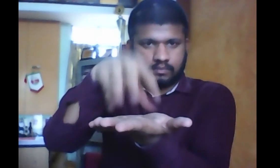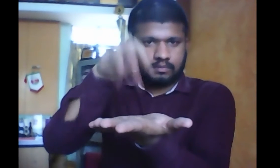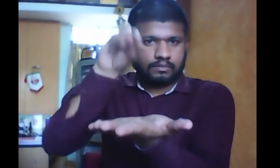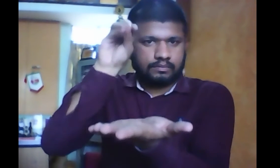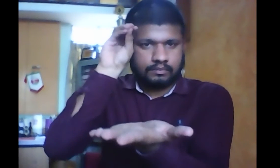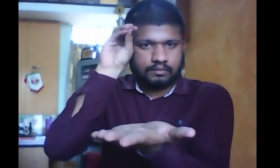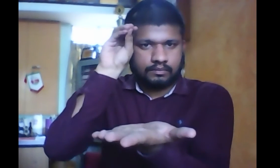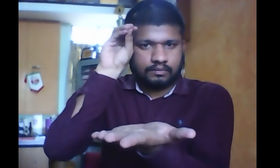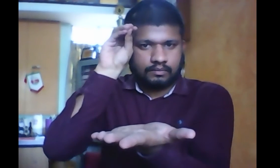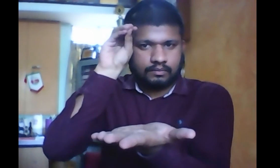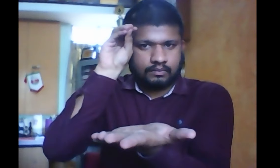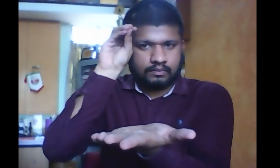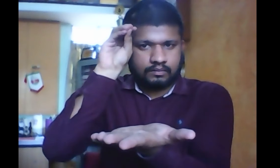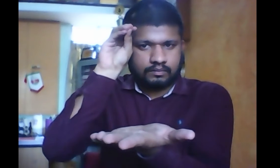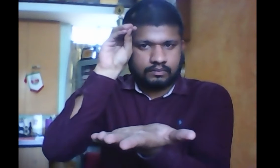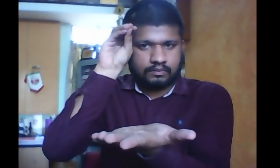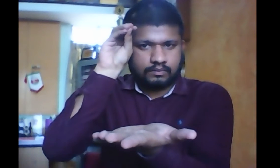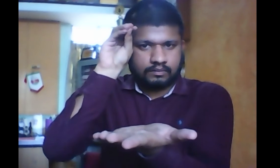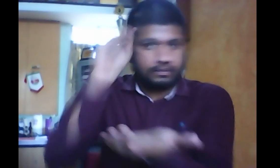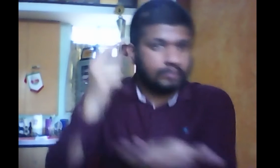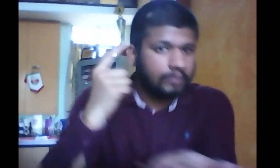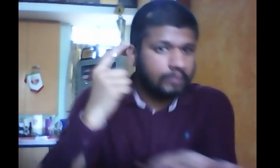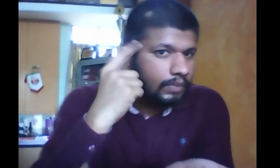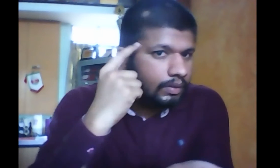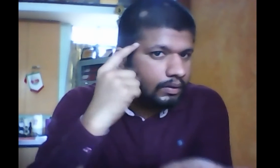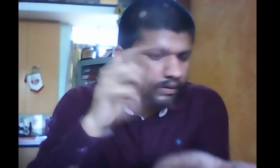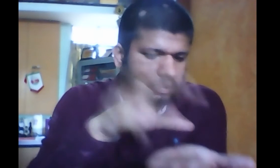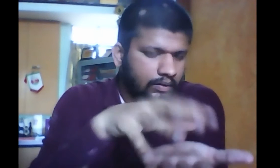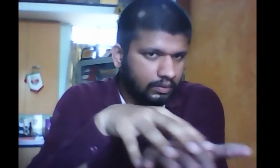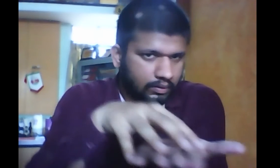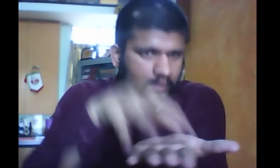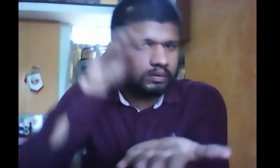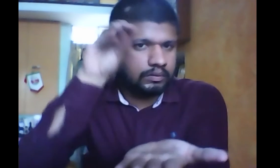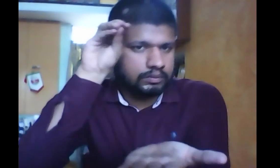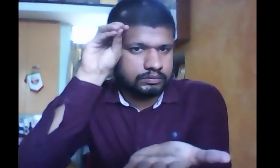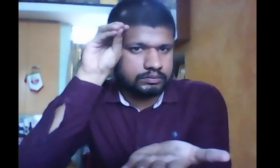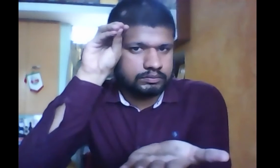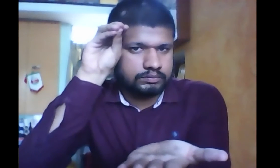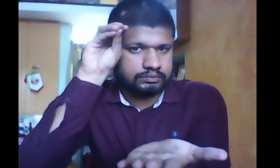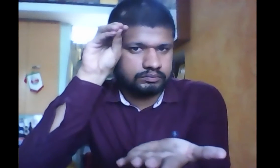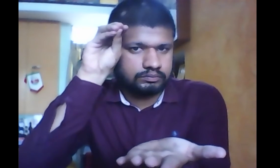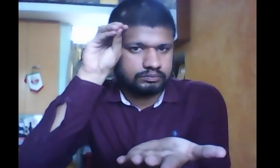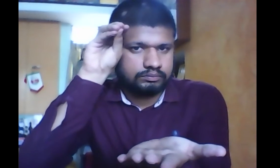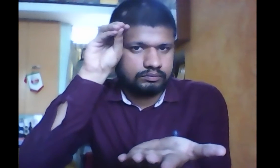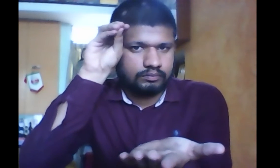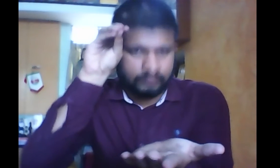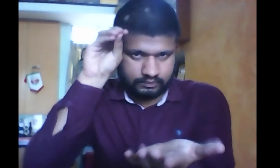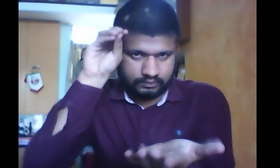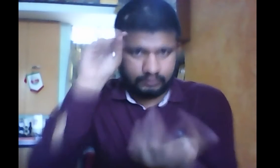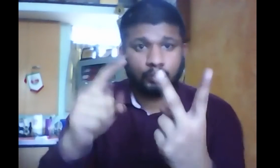This is a book or copy, whatever. You are learning and it's going into your head. Yeah. Learn.